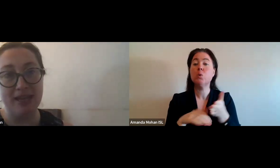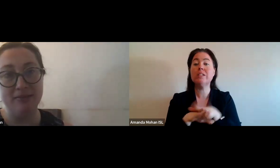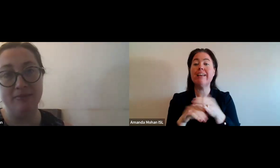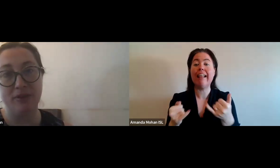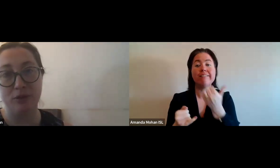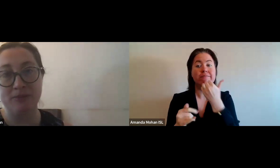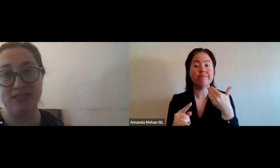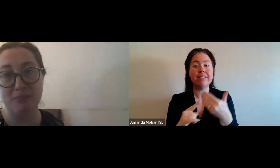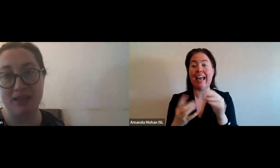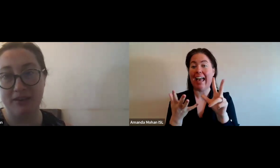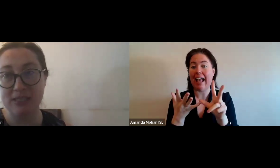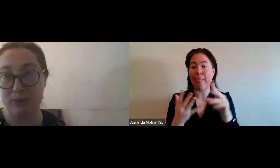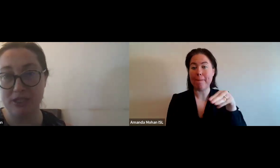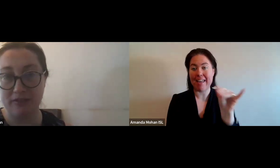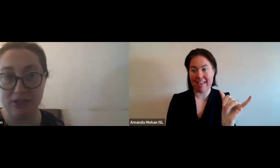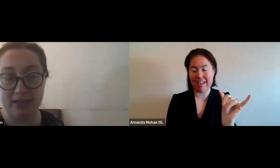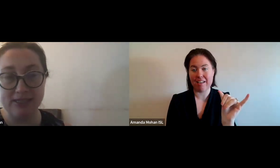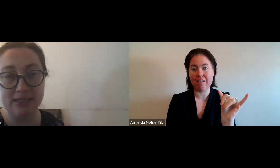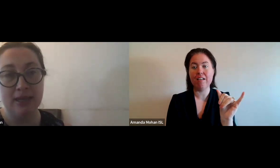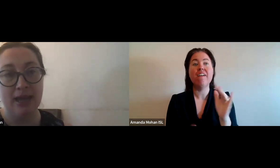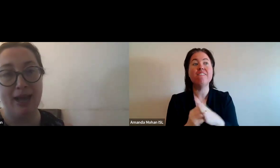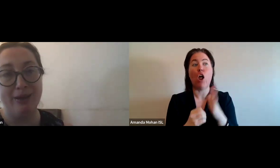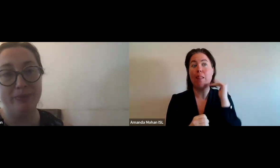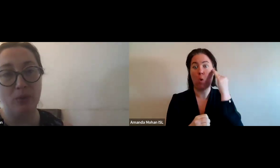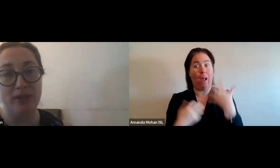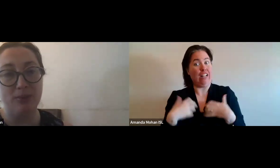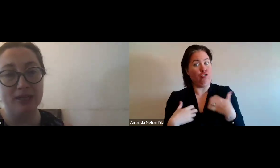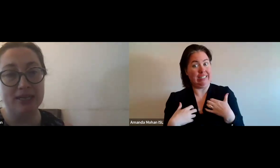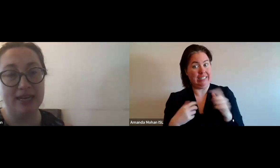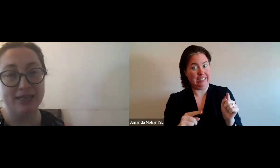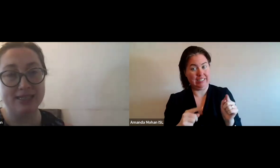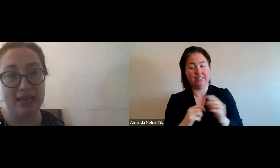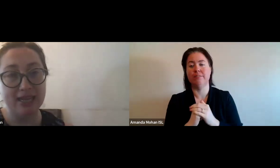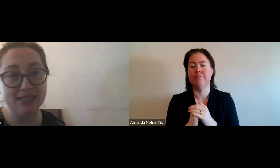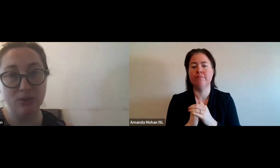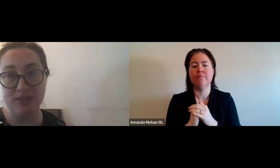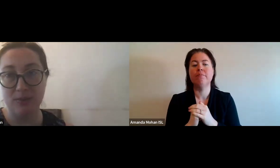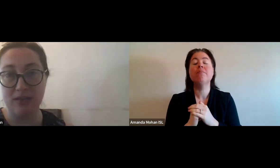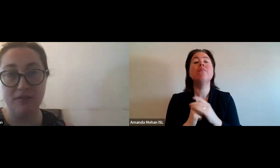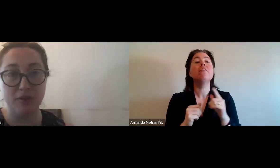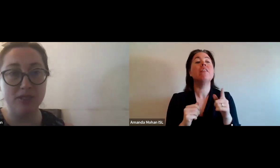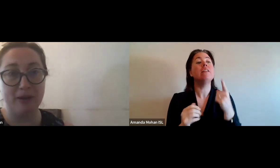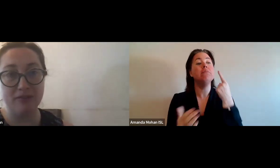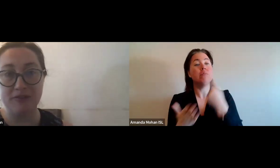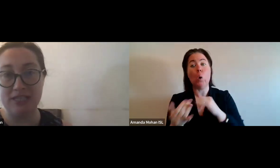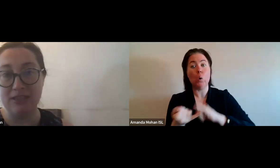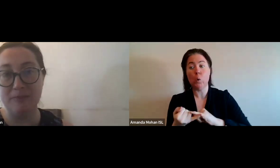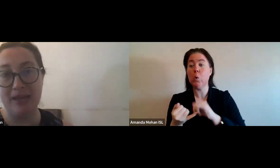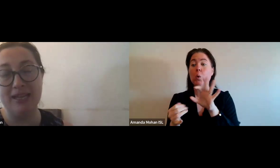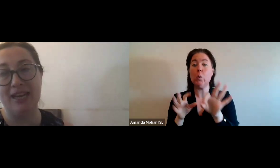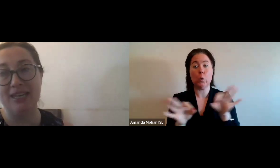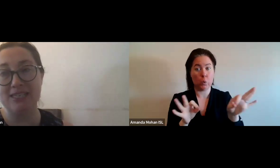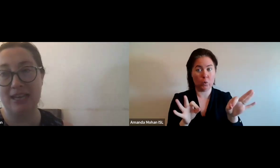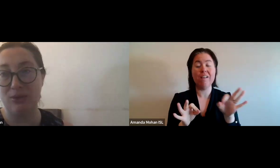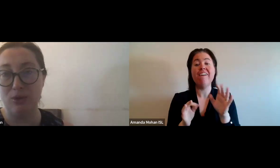the 8th of May for groups to submit their expression of interest. We will select those that we can fund by the 15th